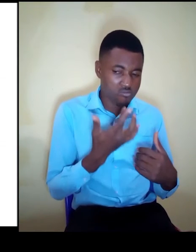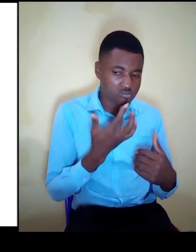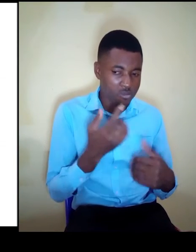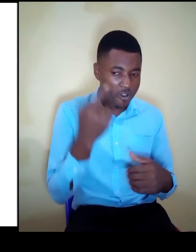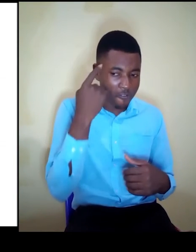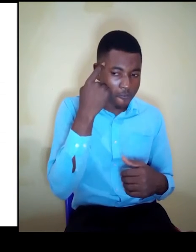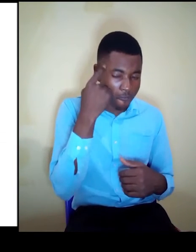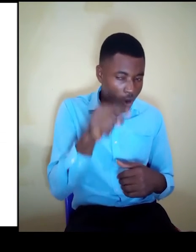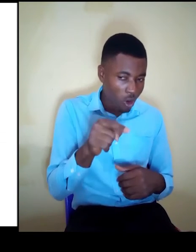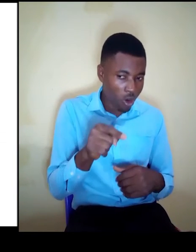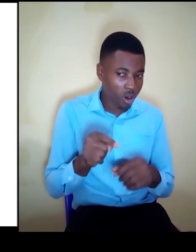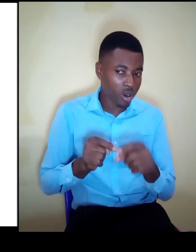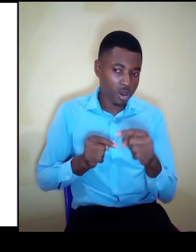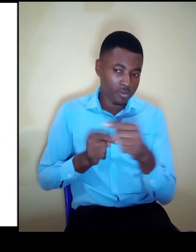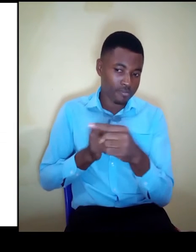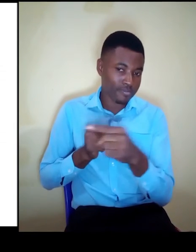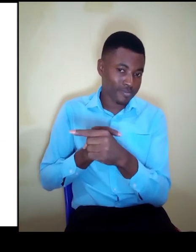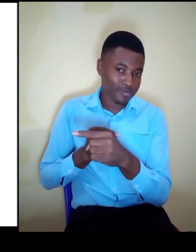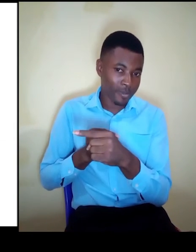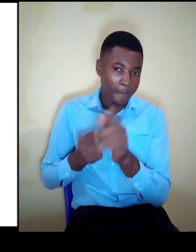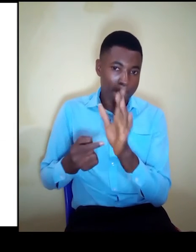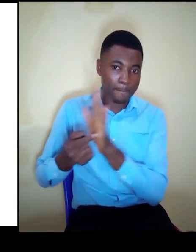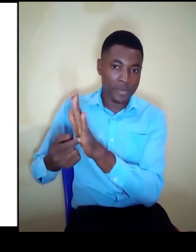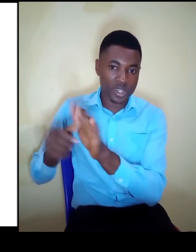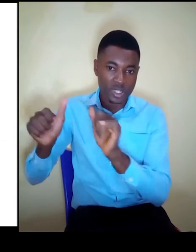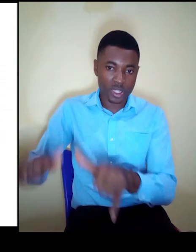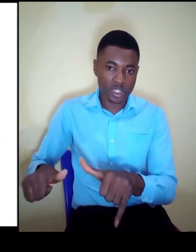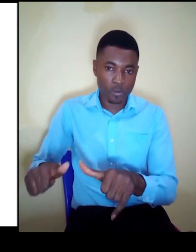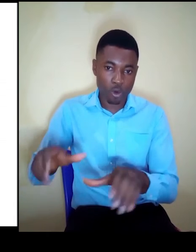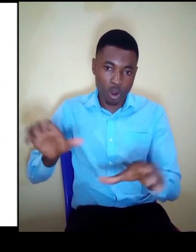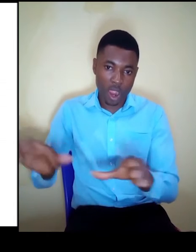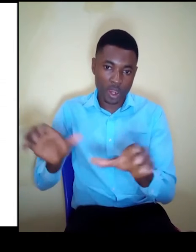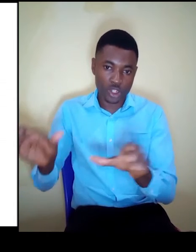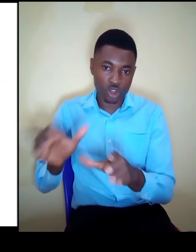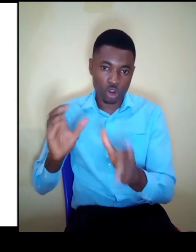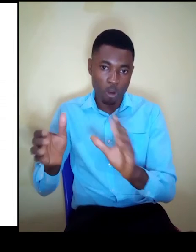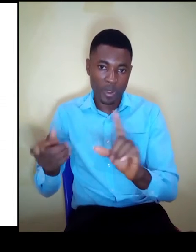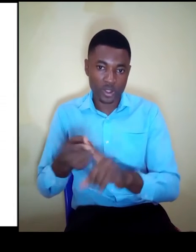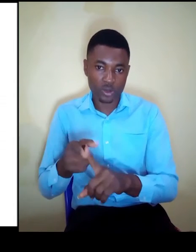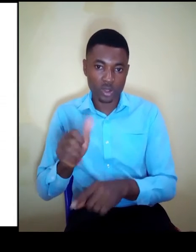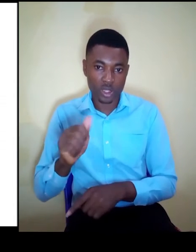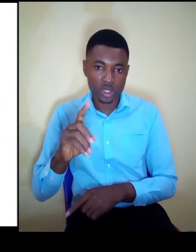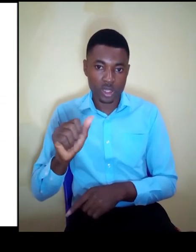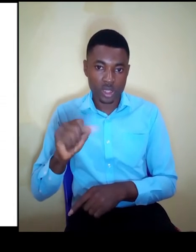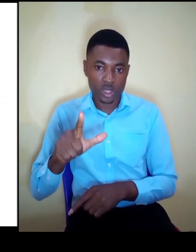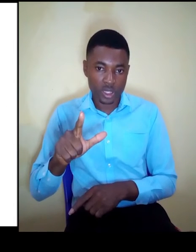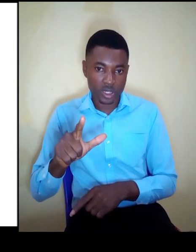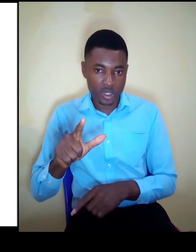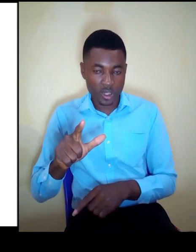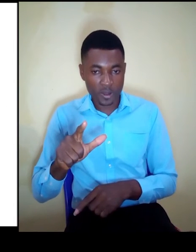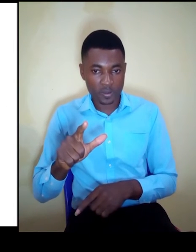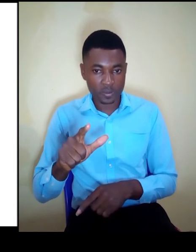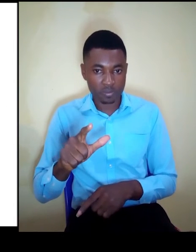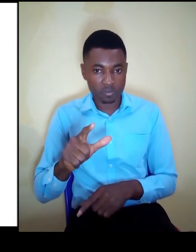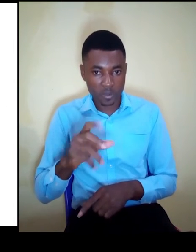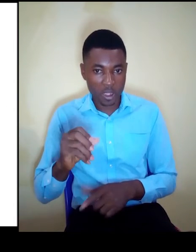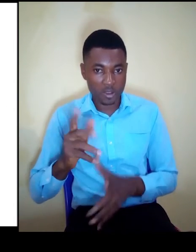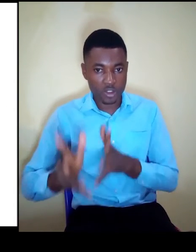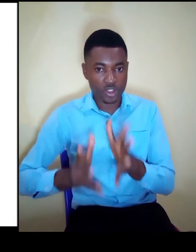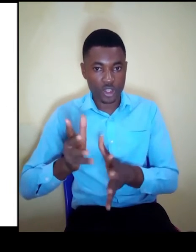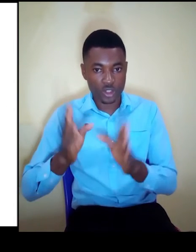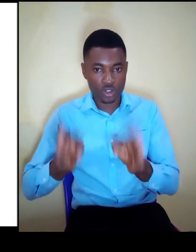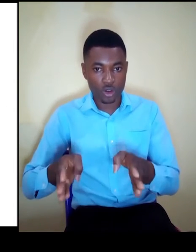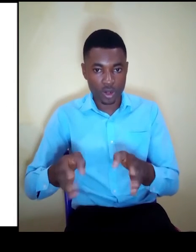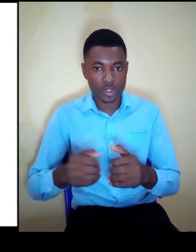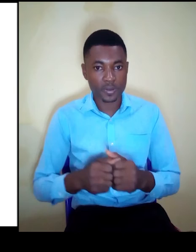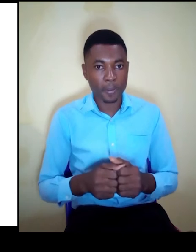presentable action as compared to the Adamrobe Sign Language signers and the gesturers. Now we move on to